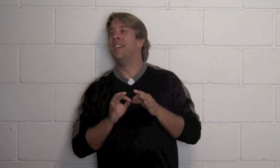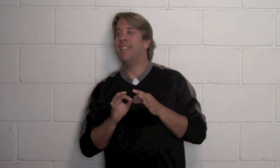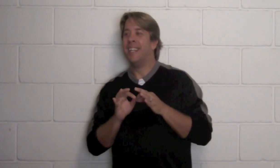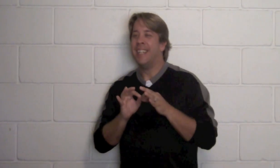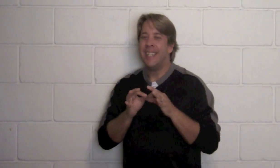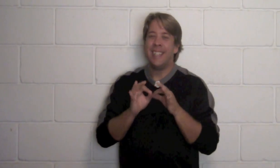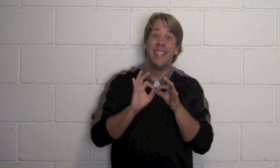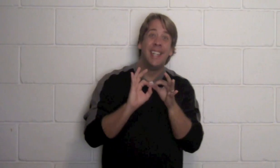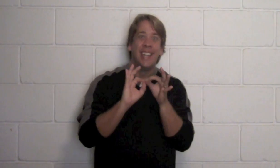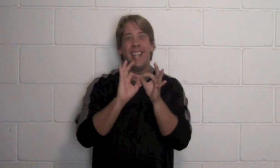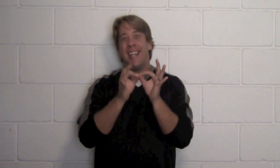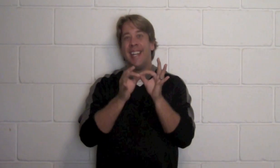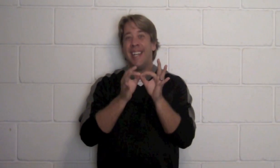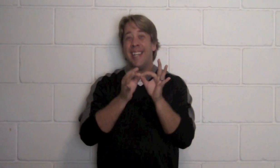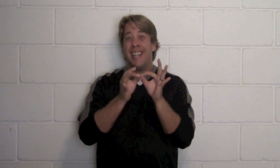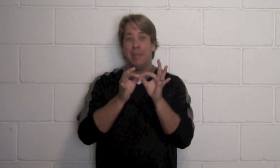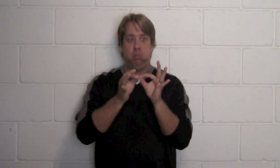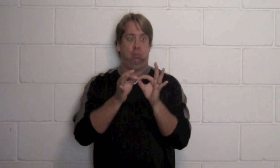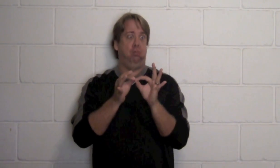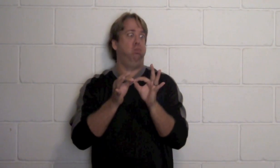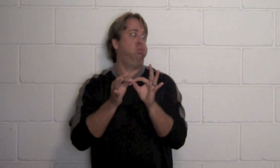shows up, the game starts all over again.